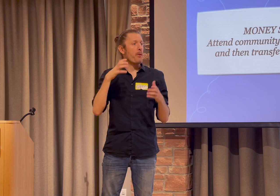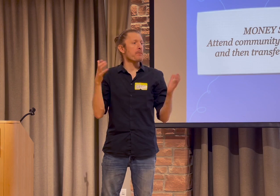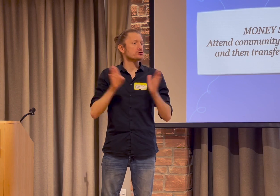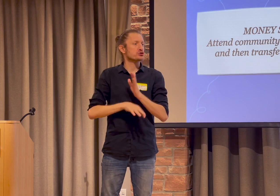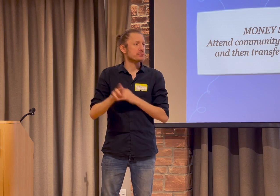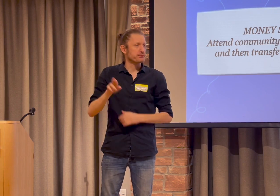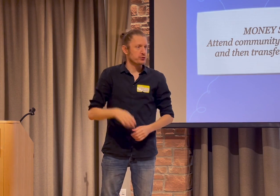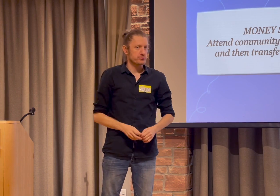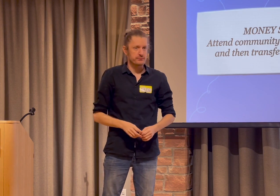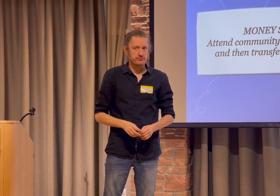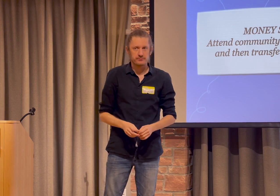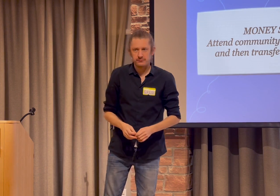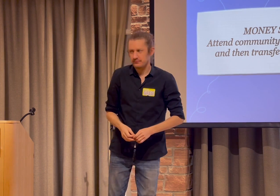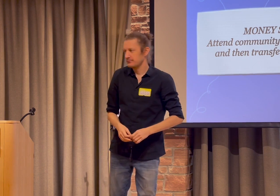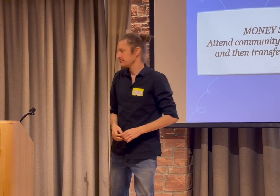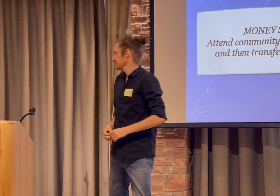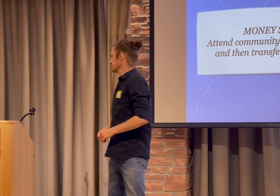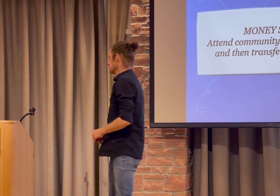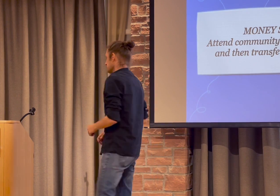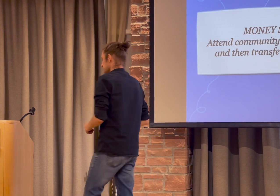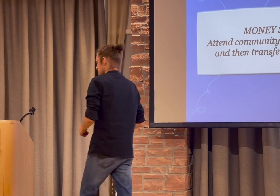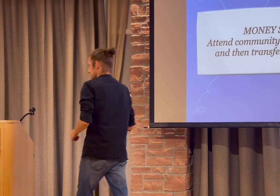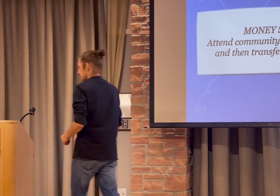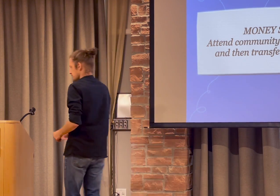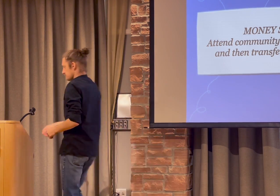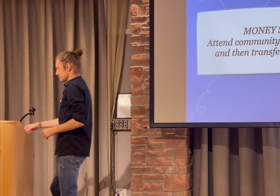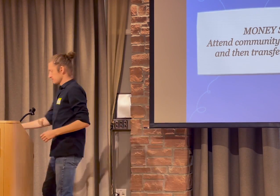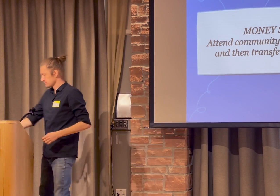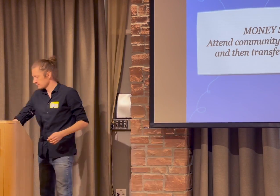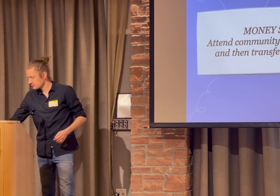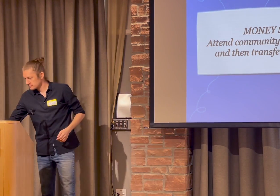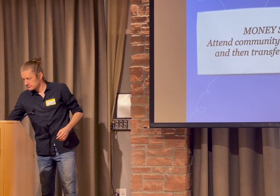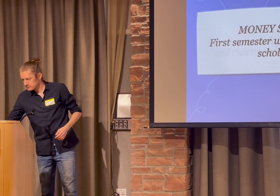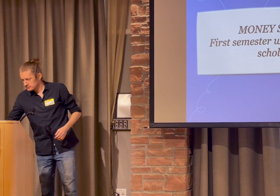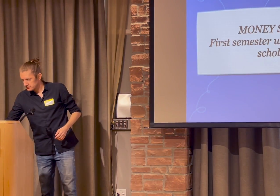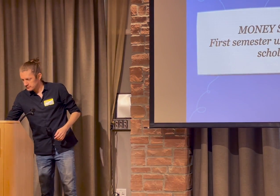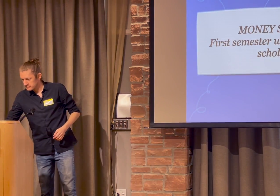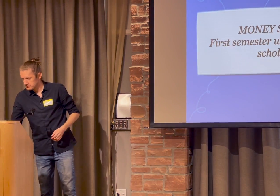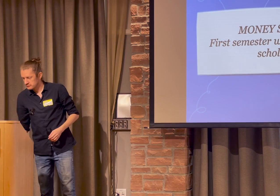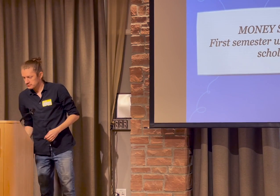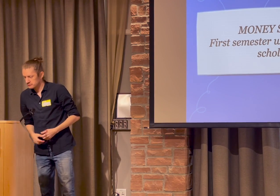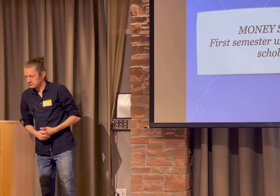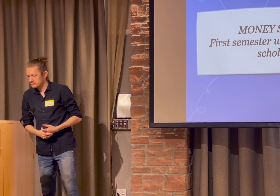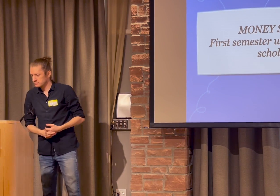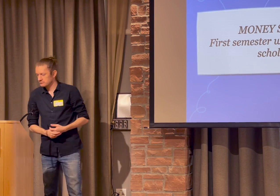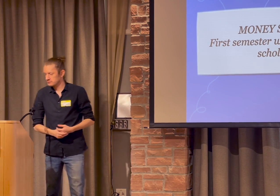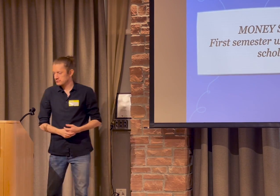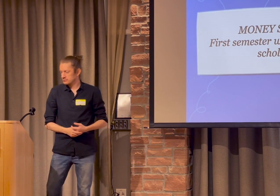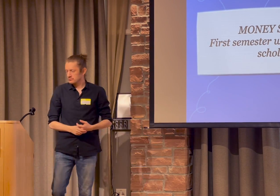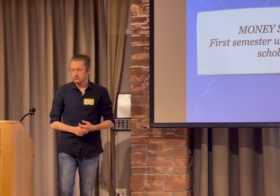a four-year university, and half of your university experience is done. So that's a much cheaper option.